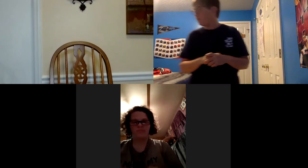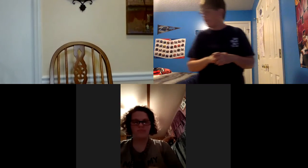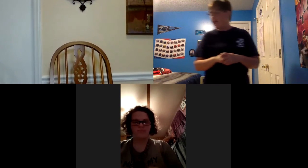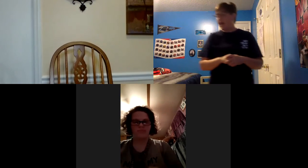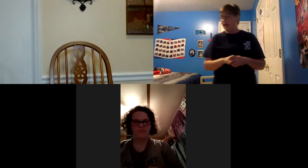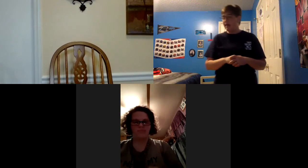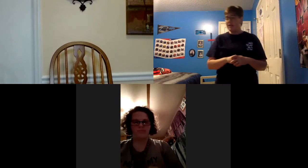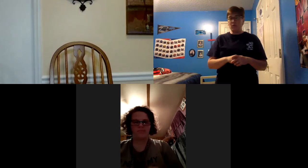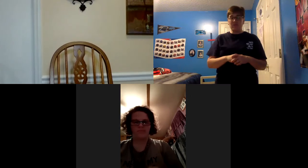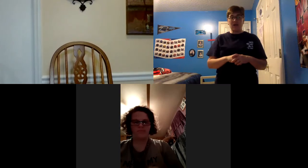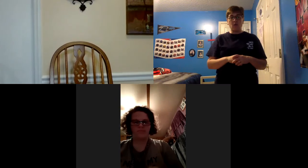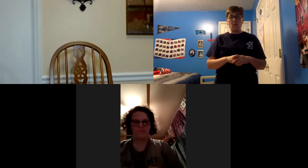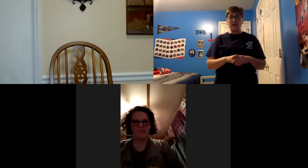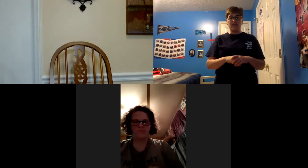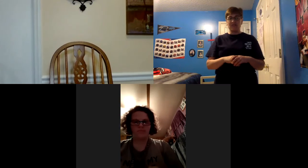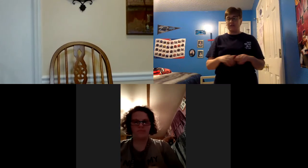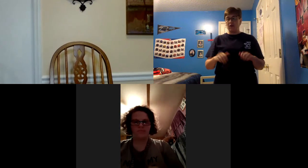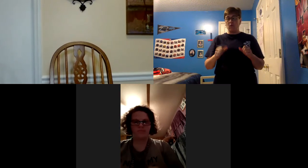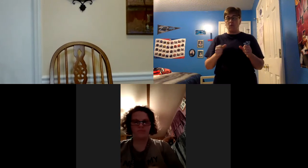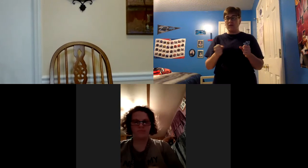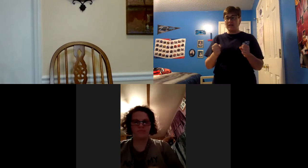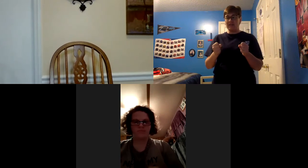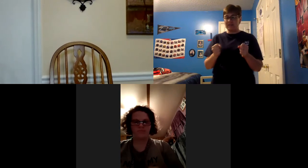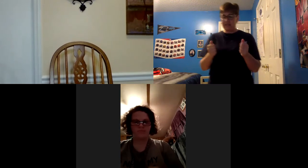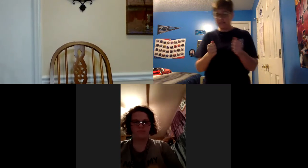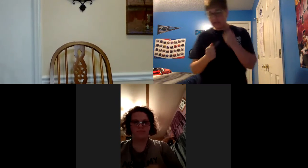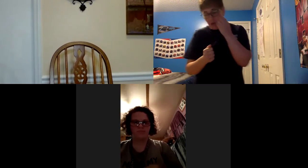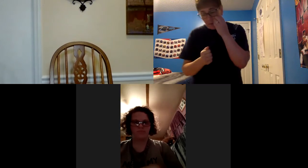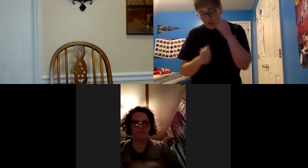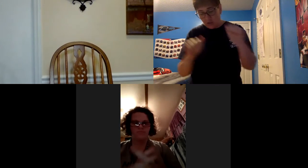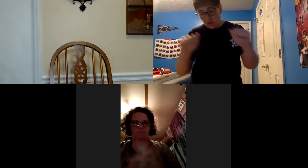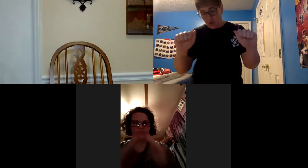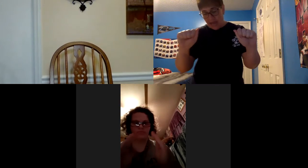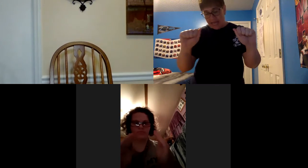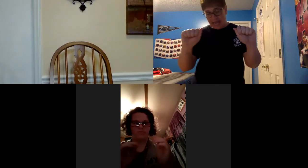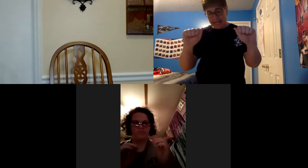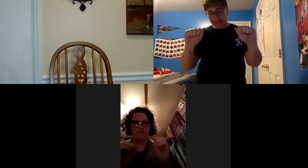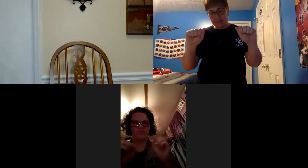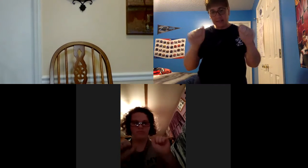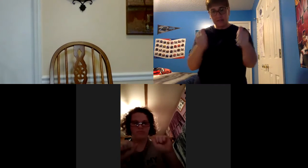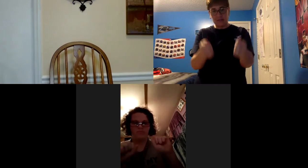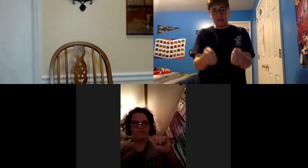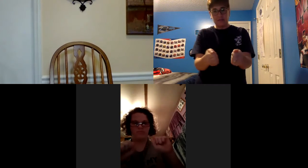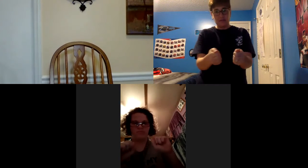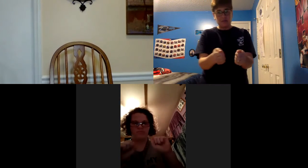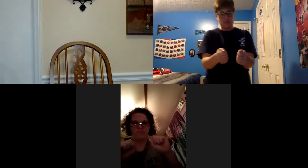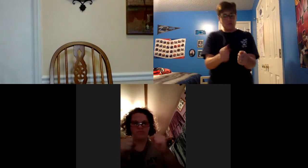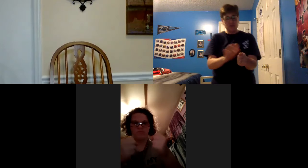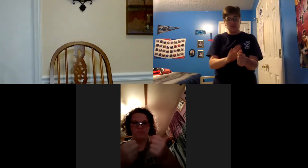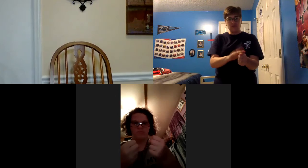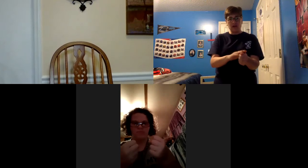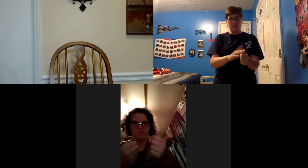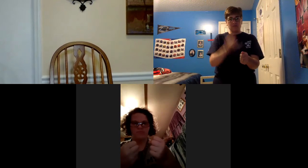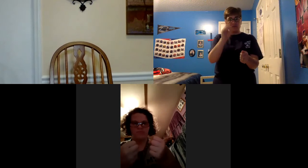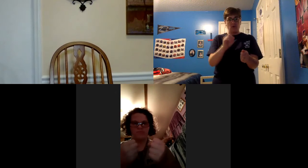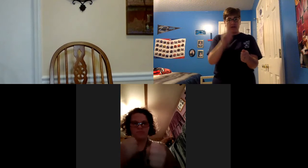thing. And then we've got with. With is 2A hands with